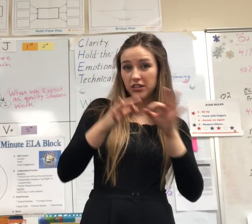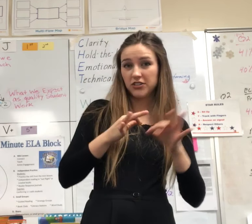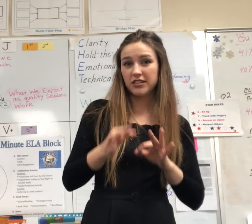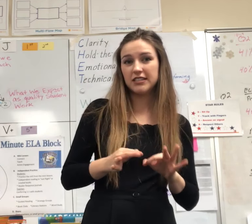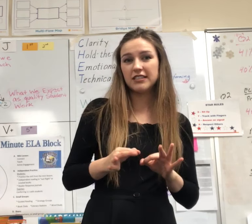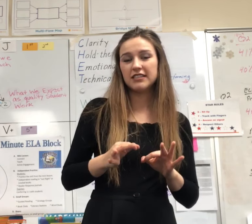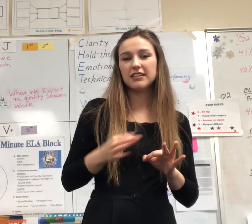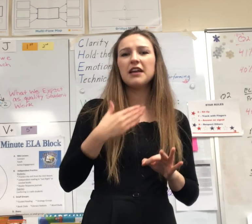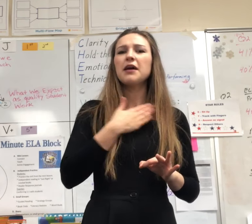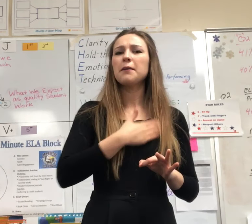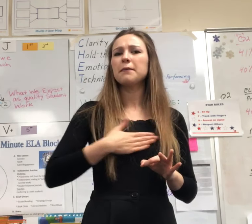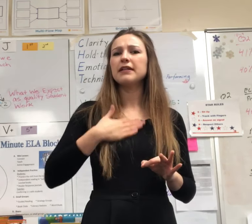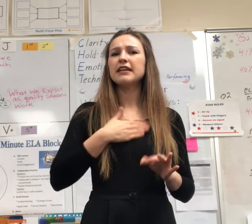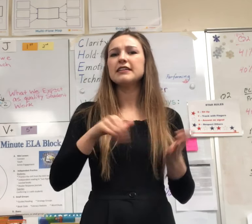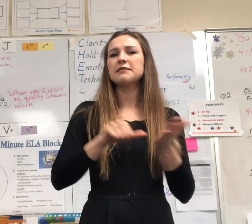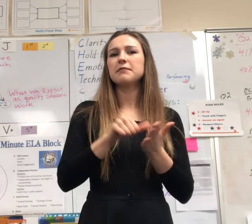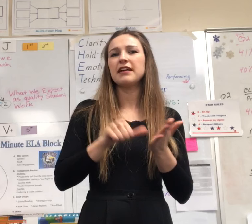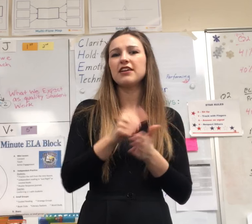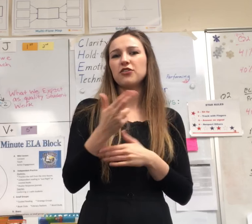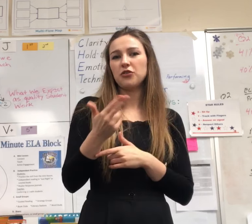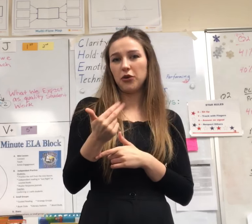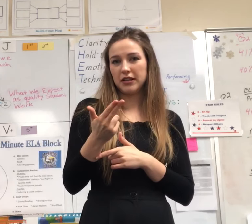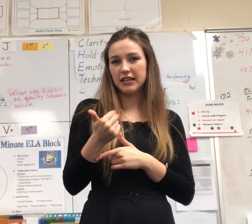Please turn back to page 13.